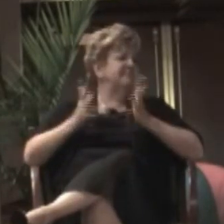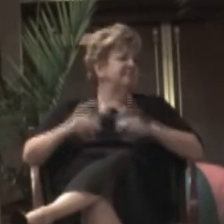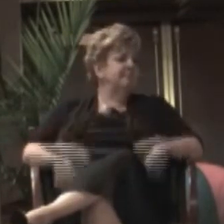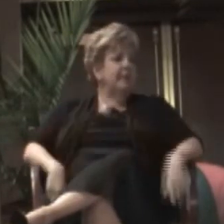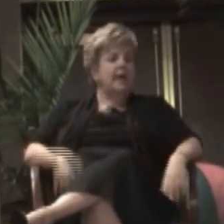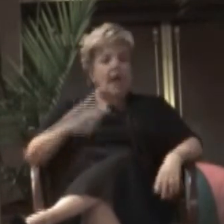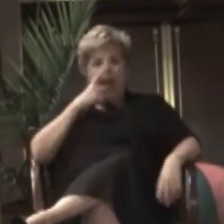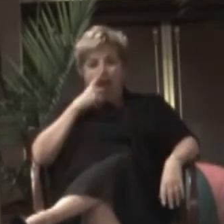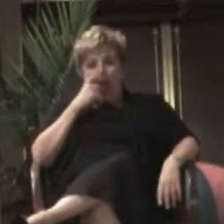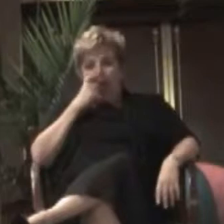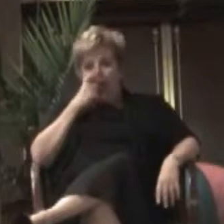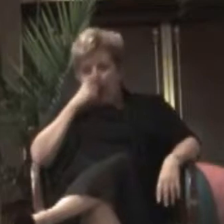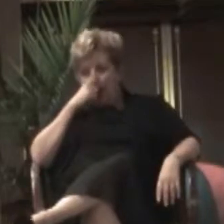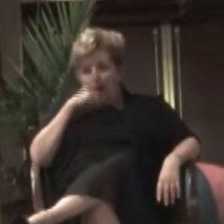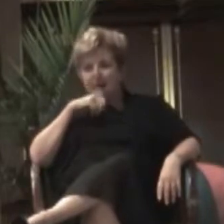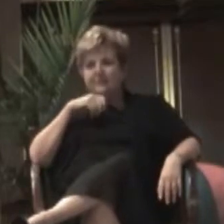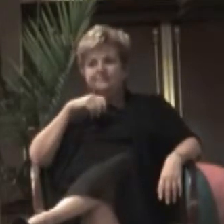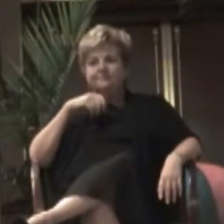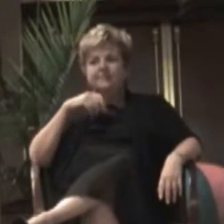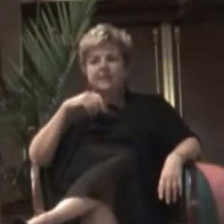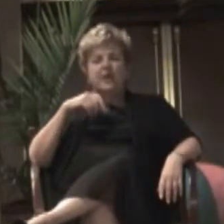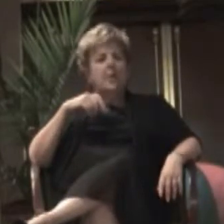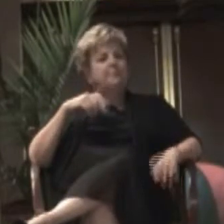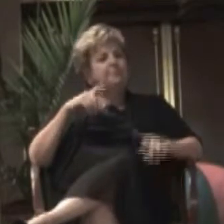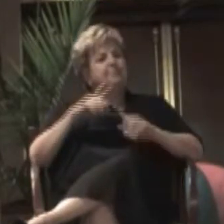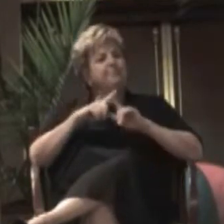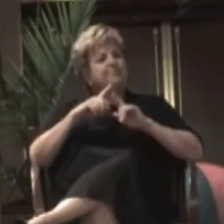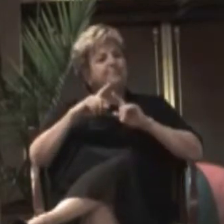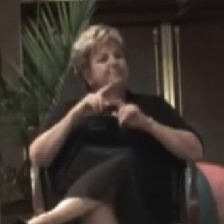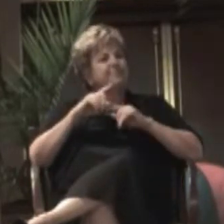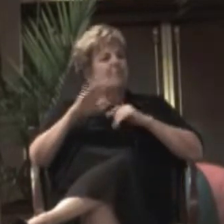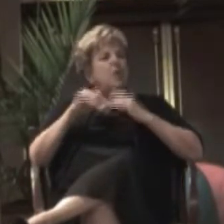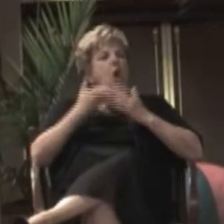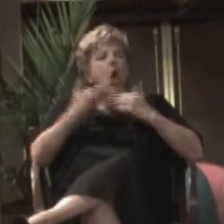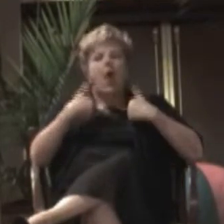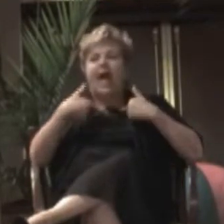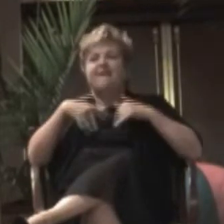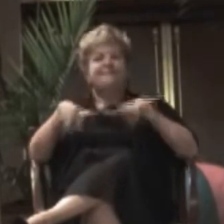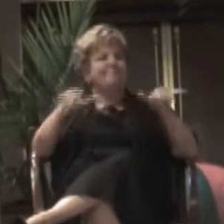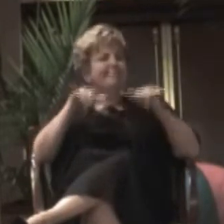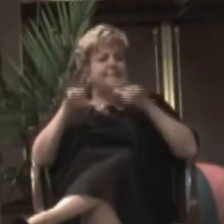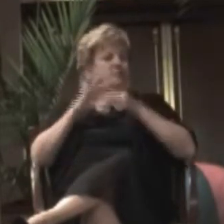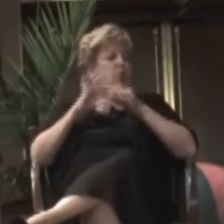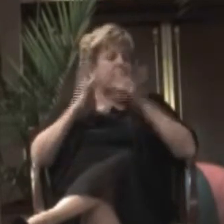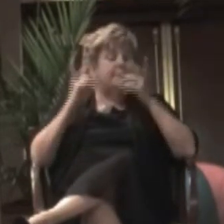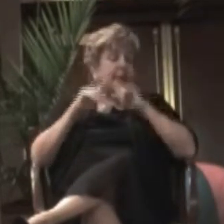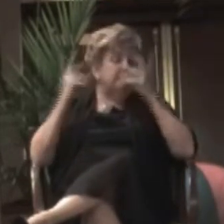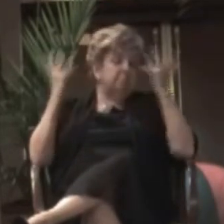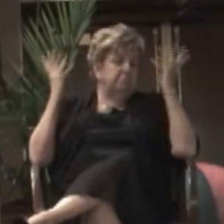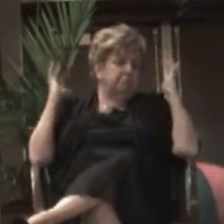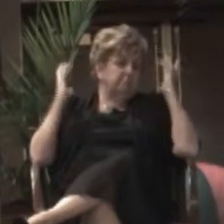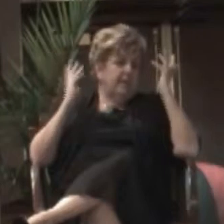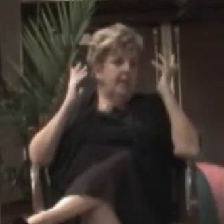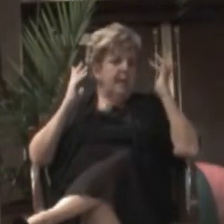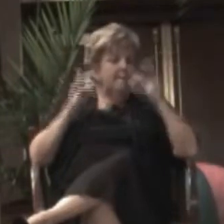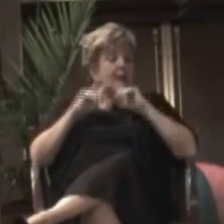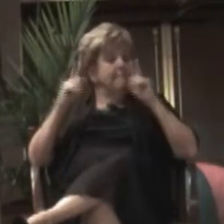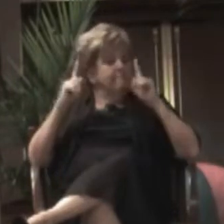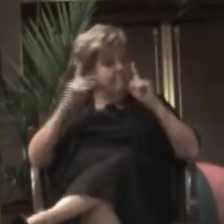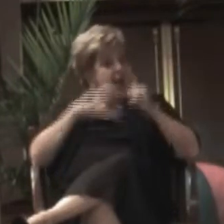And so that's where I went. And I was brought to a stop in a very tragic way,